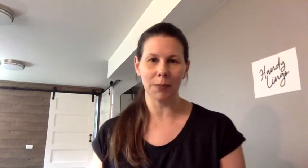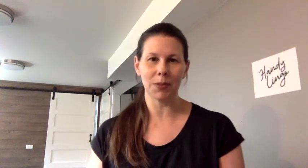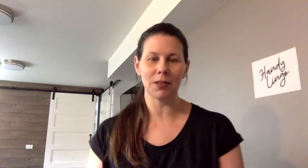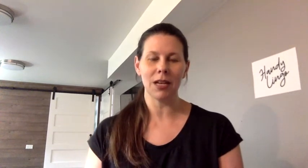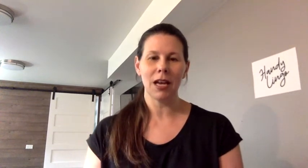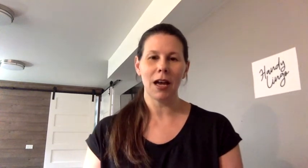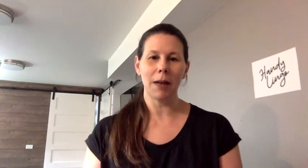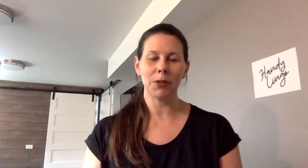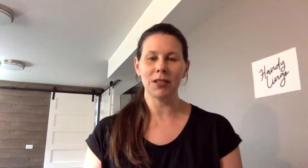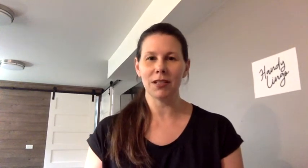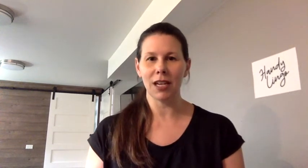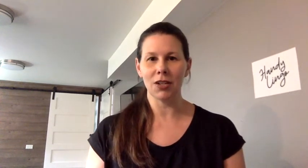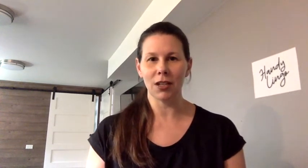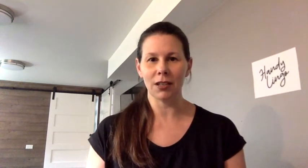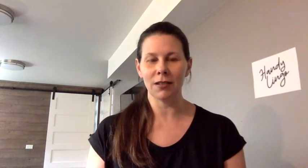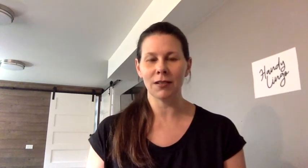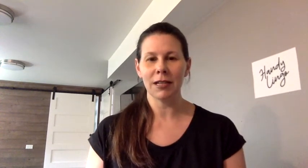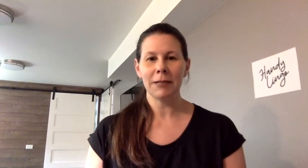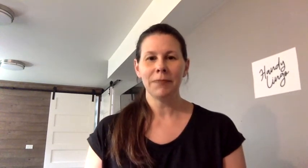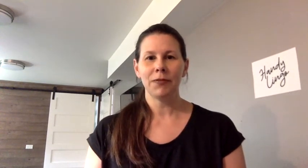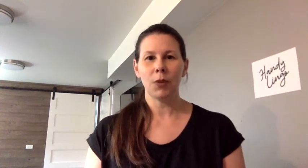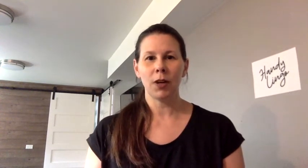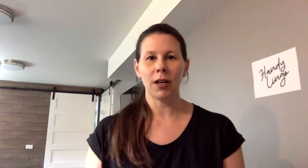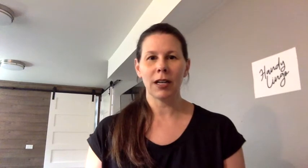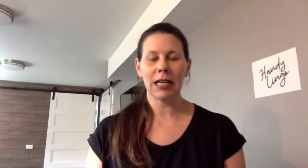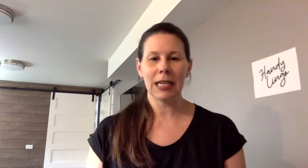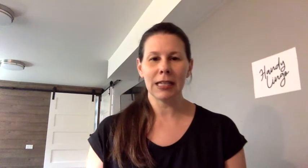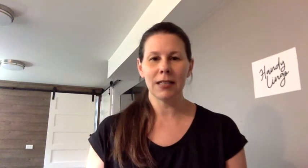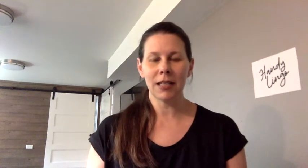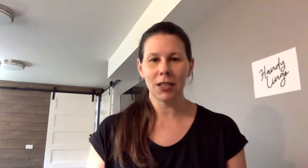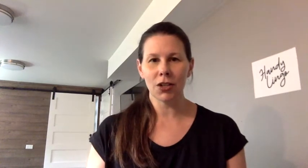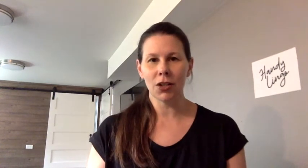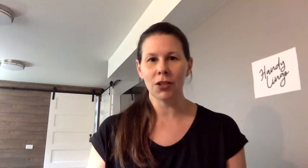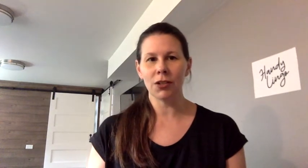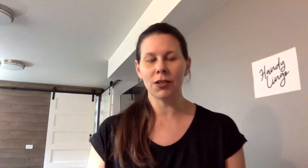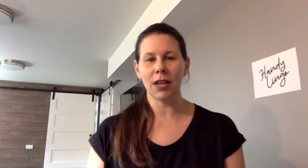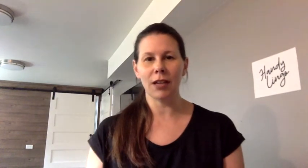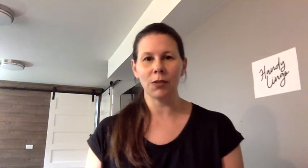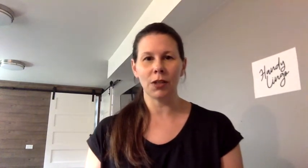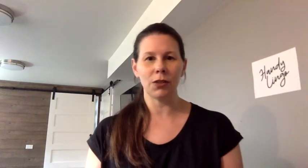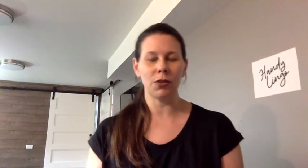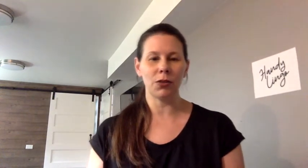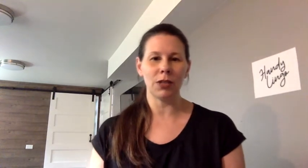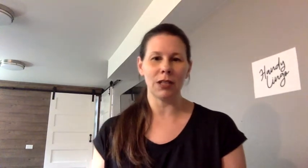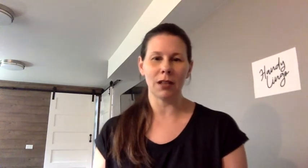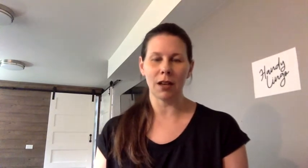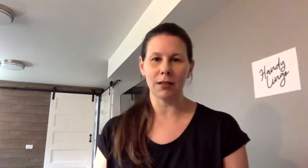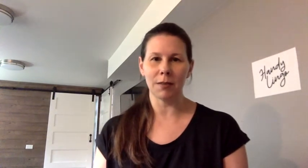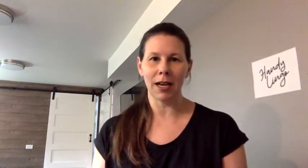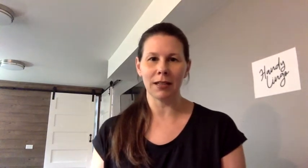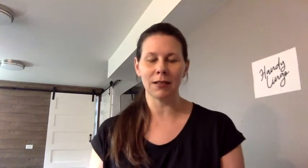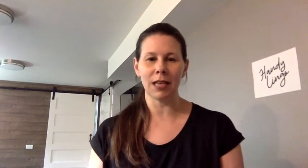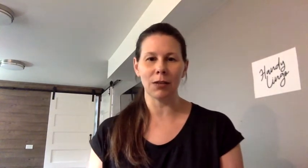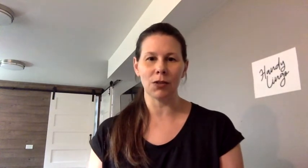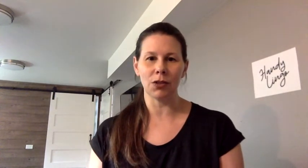workshops, presentations for kids, teachers, anyone who needs a customized language